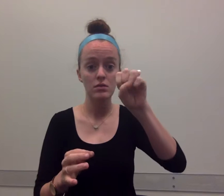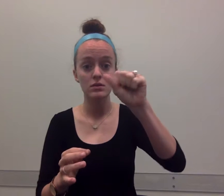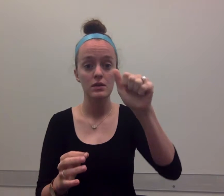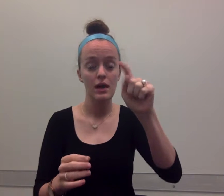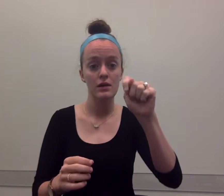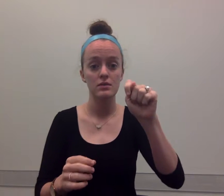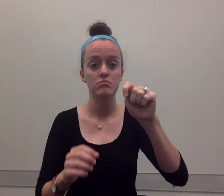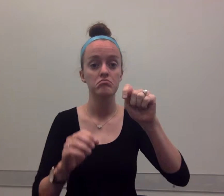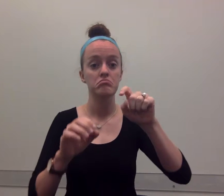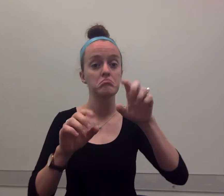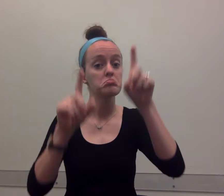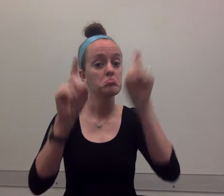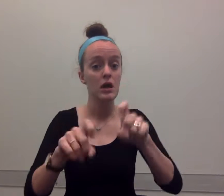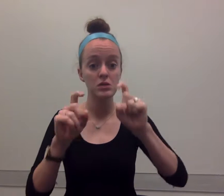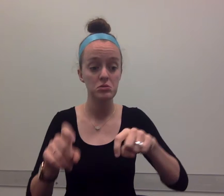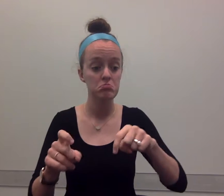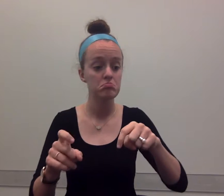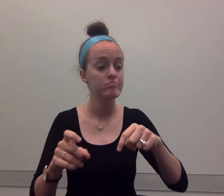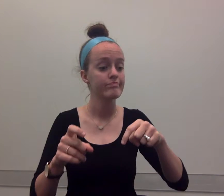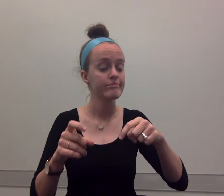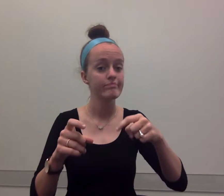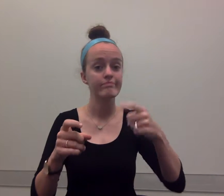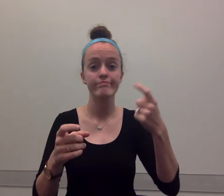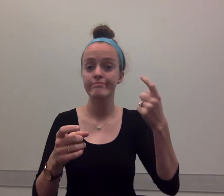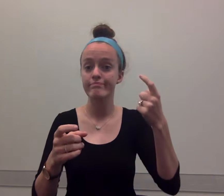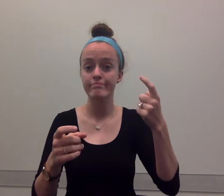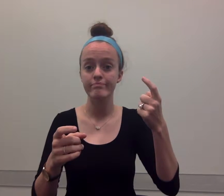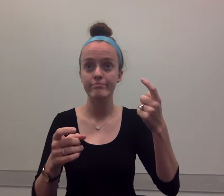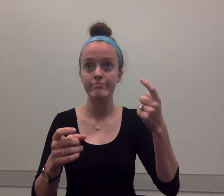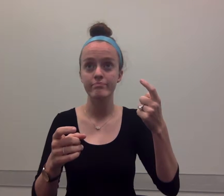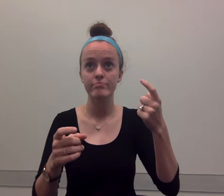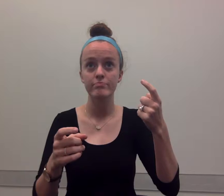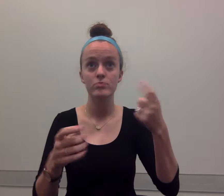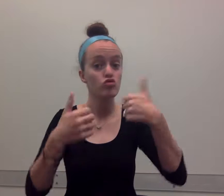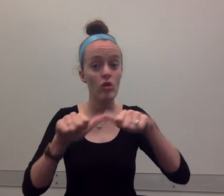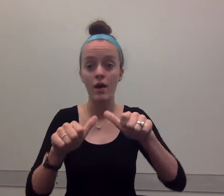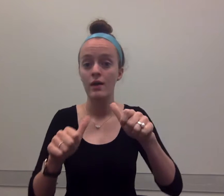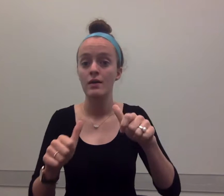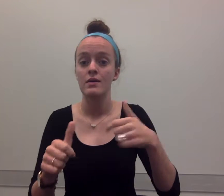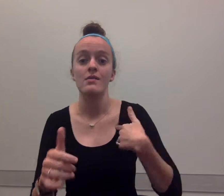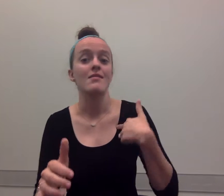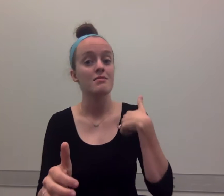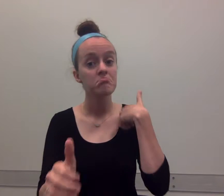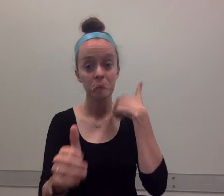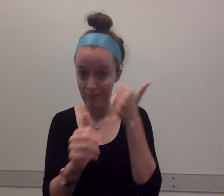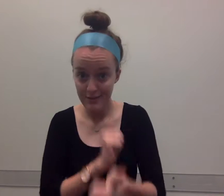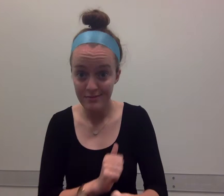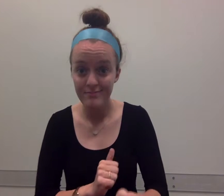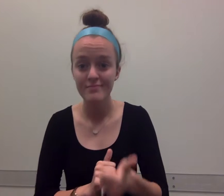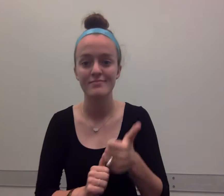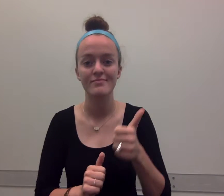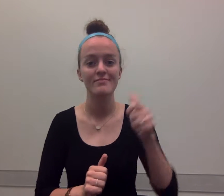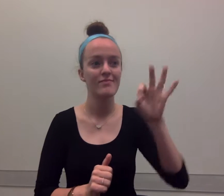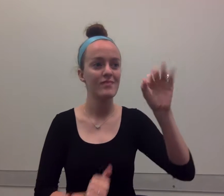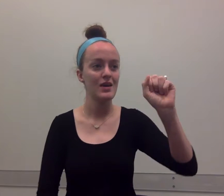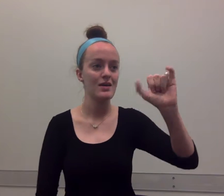LSAT test. I did well in that and got accepted into both the Fayetteville Law School and the UALR Law